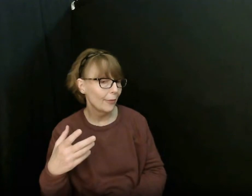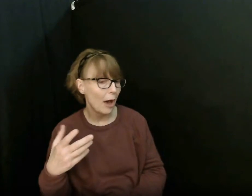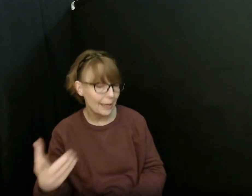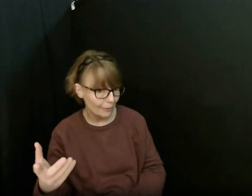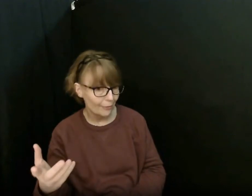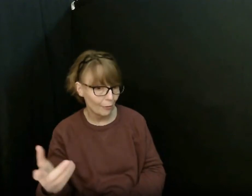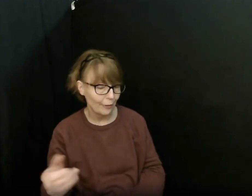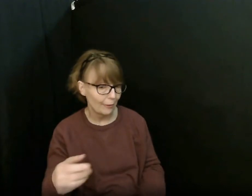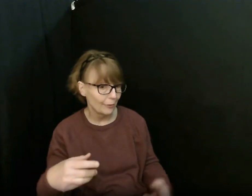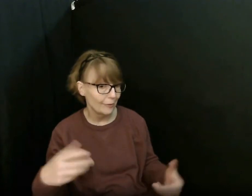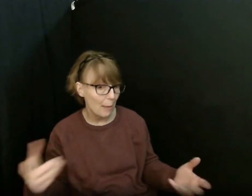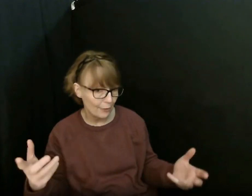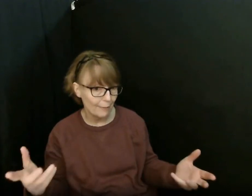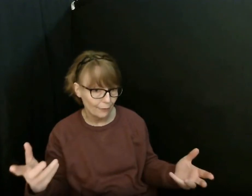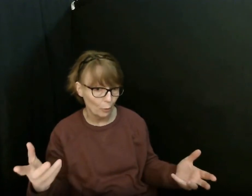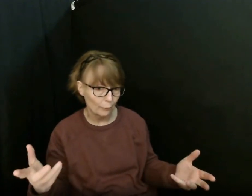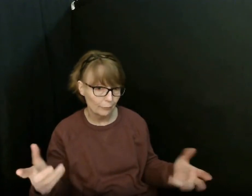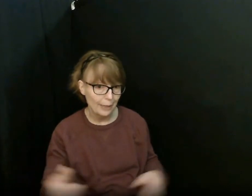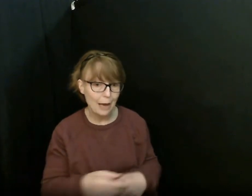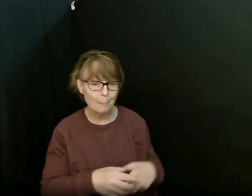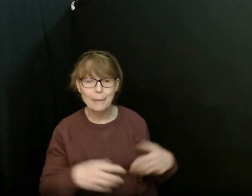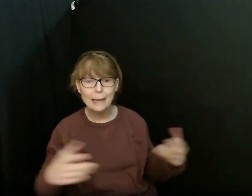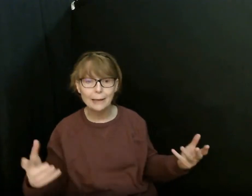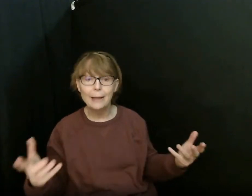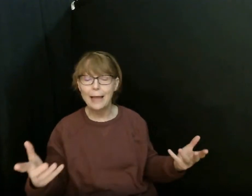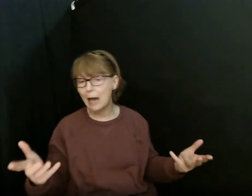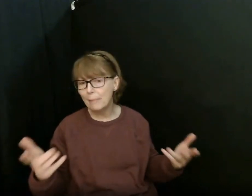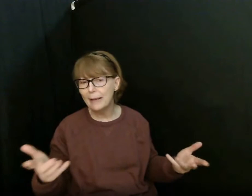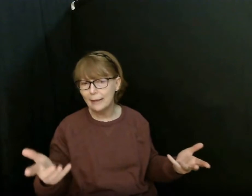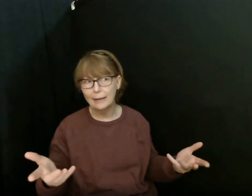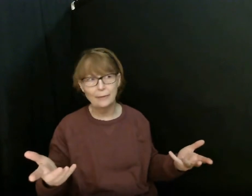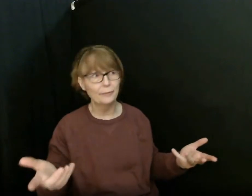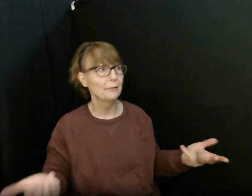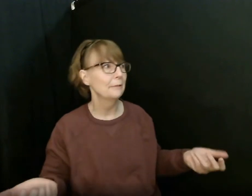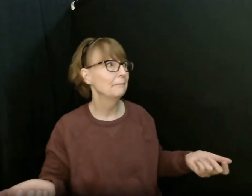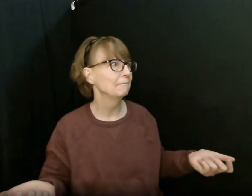height or the depth of the word. How big is,